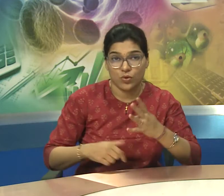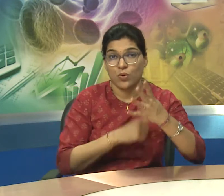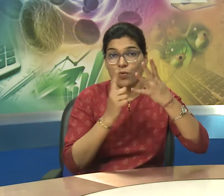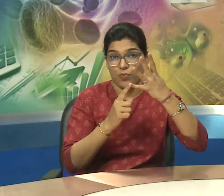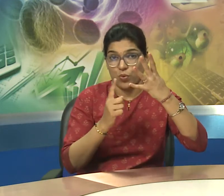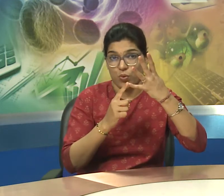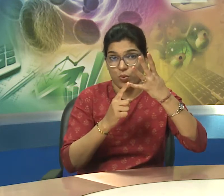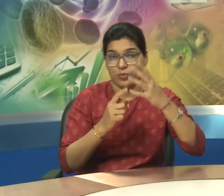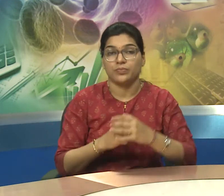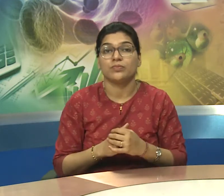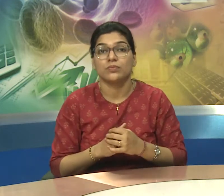agents